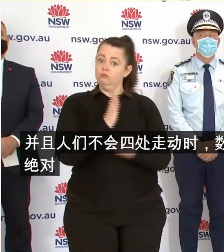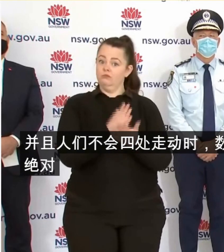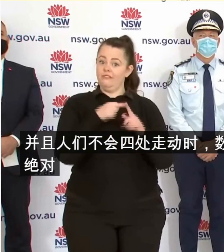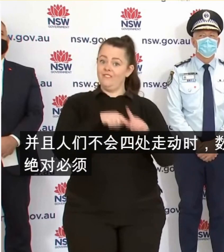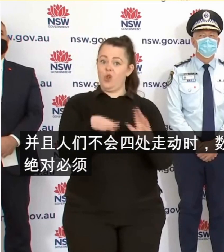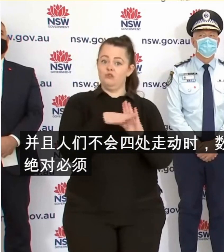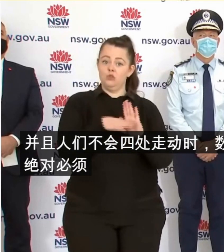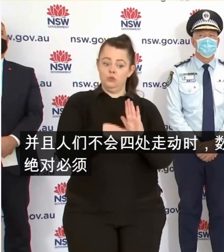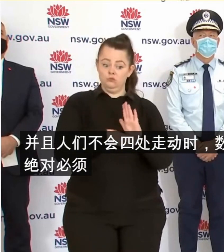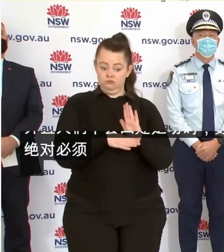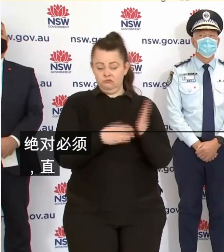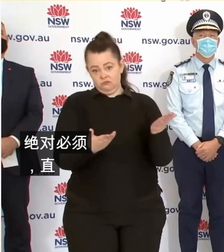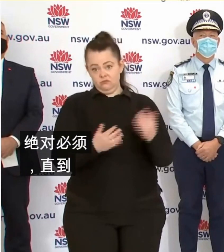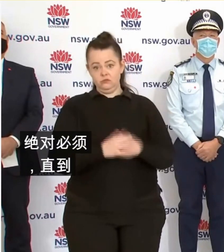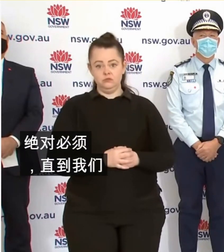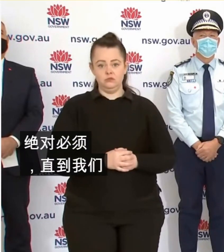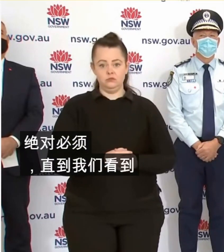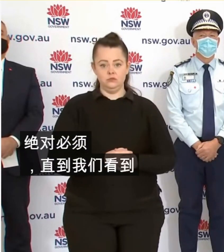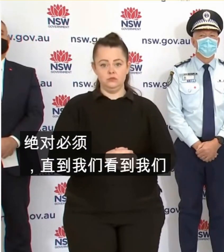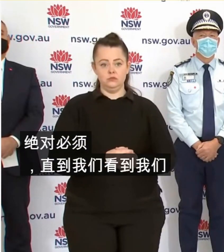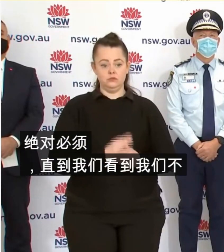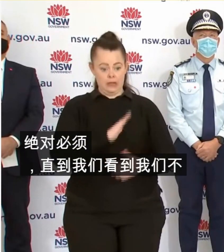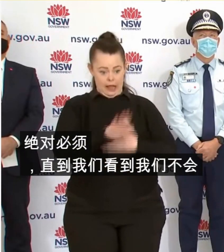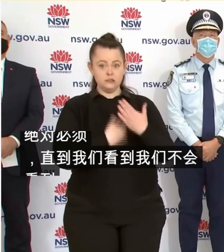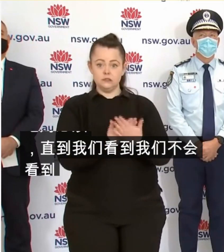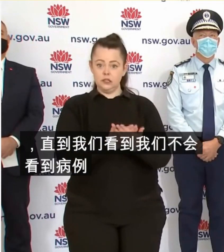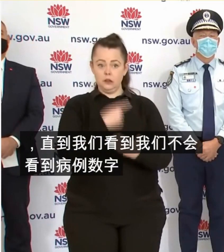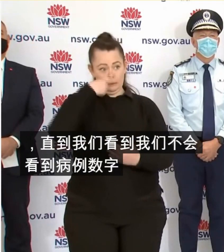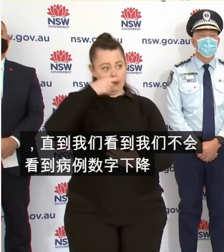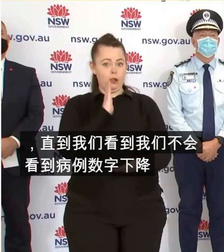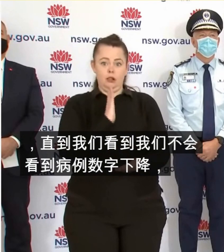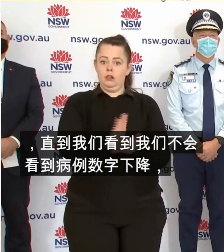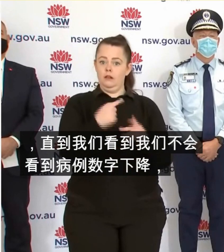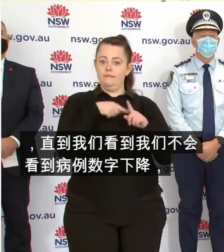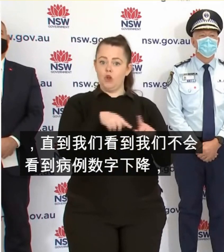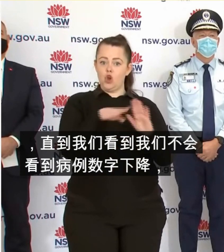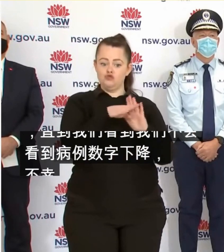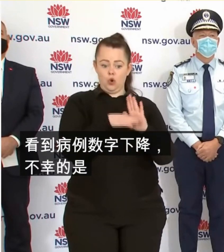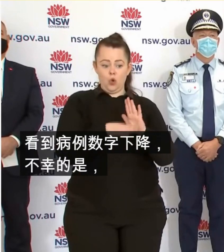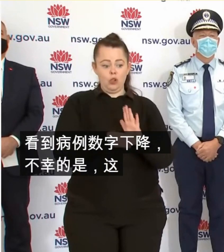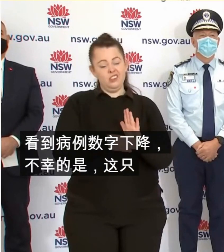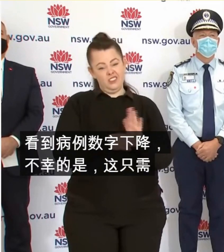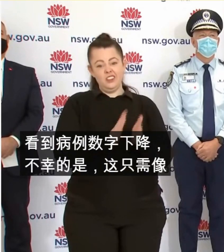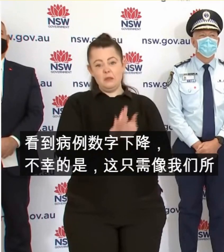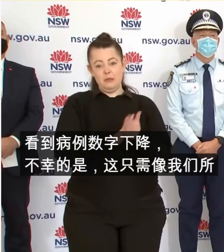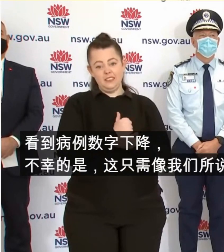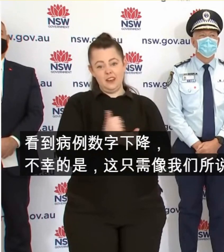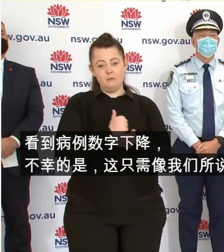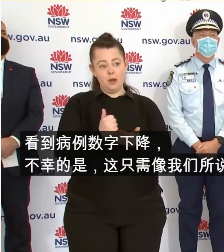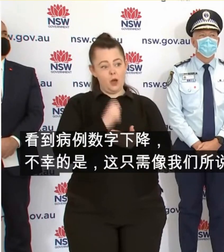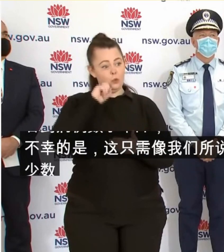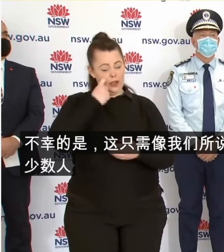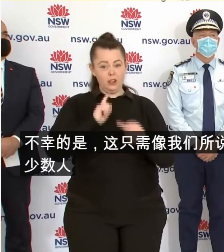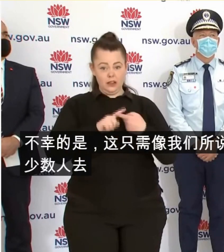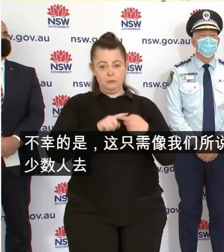unless they absolutely have to. And until we see that, we're not going to see the case numbers go down. Unfortunately, it only